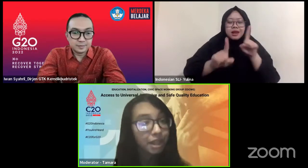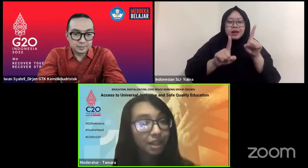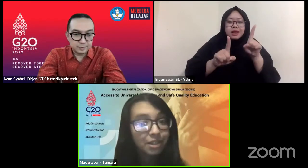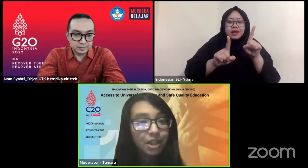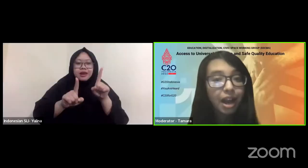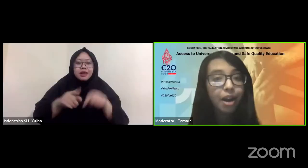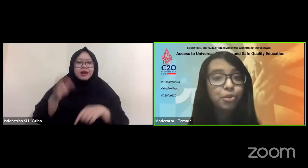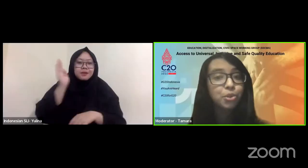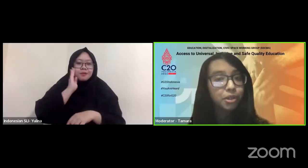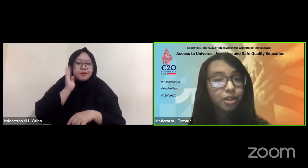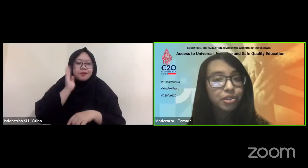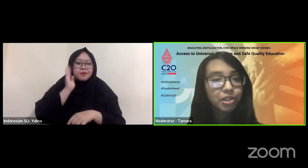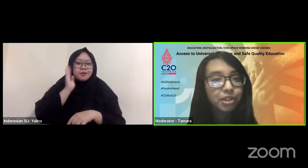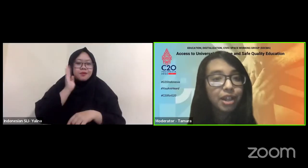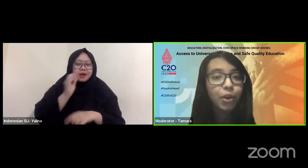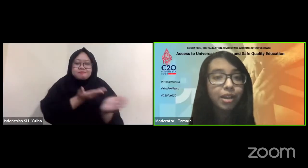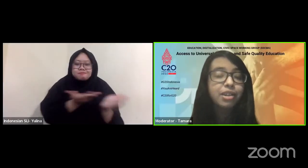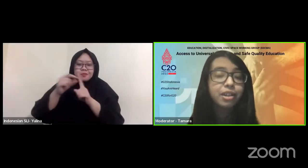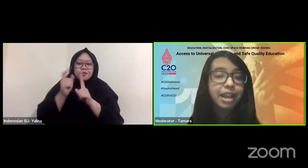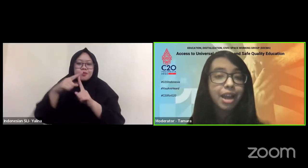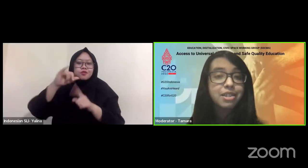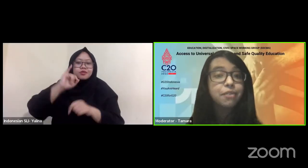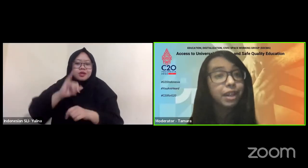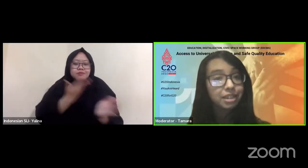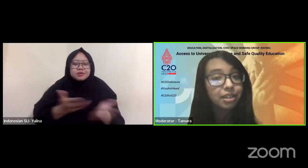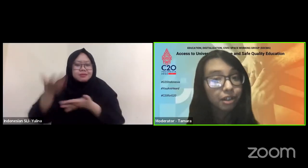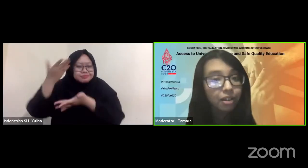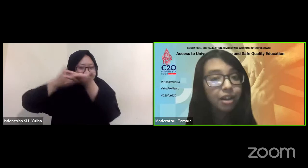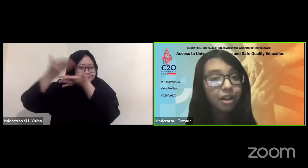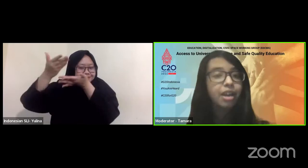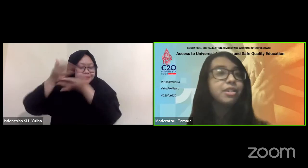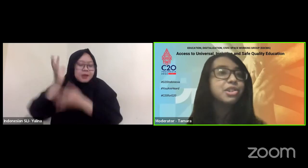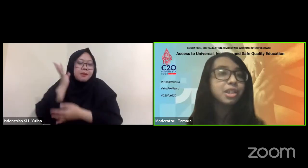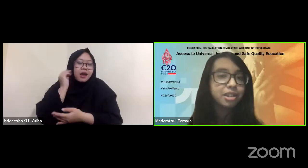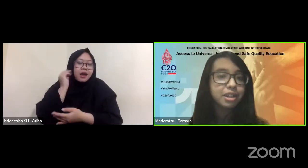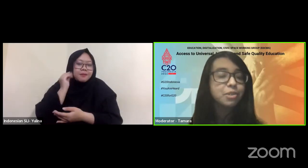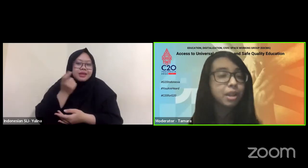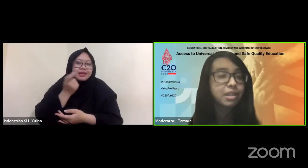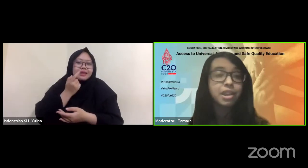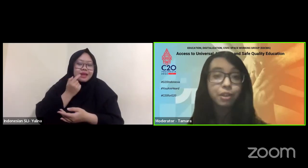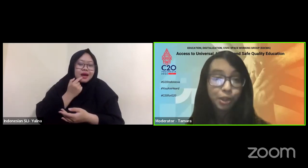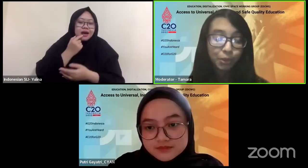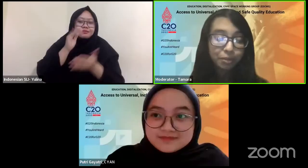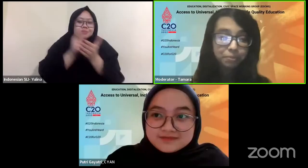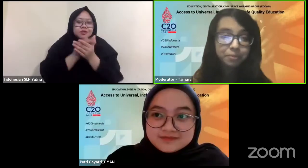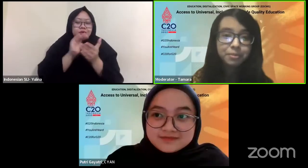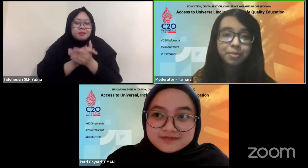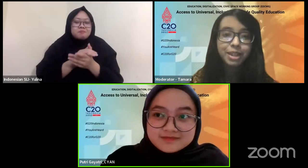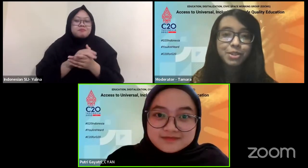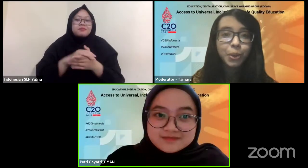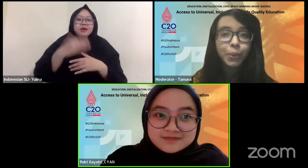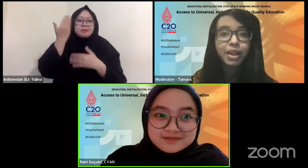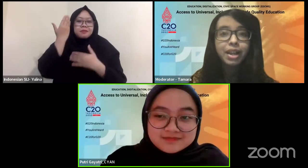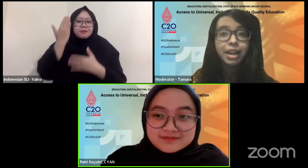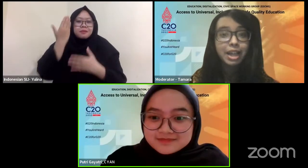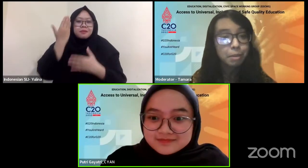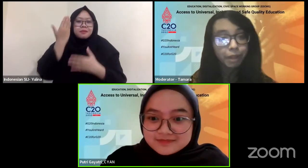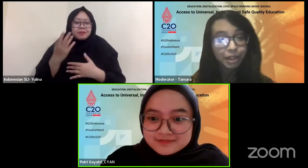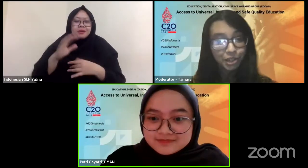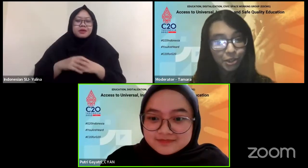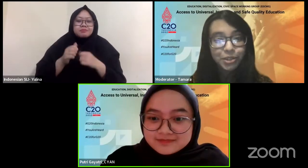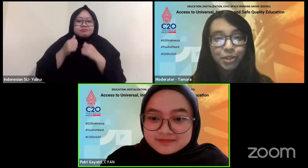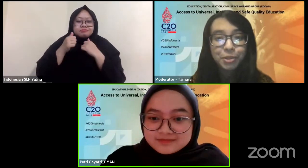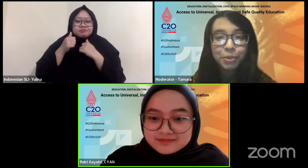her experience how school closures and online learning has affected her and other children as well as the other youth. So it's